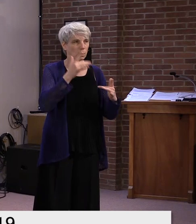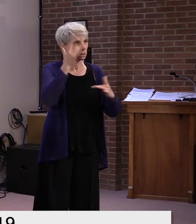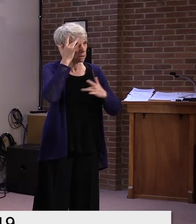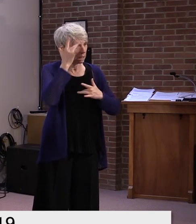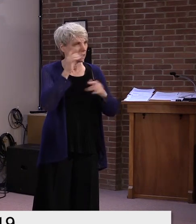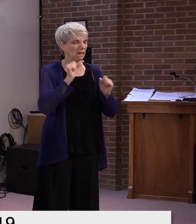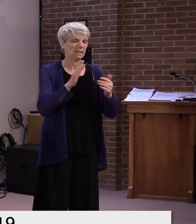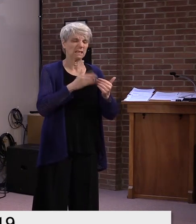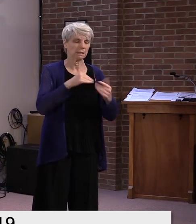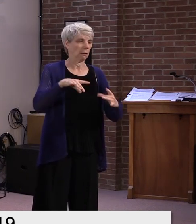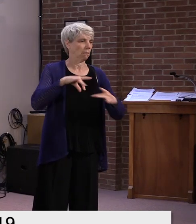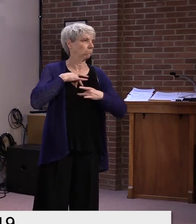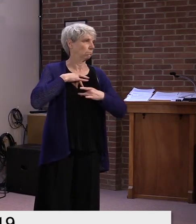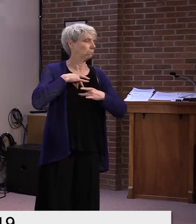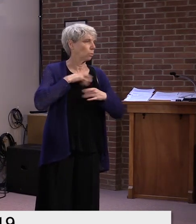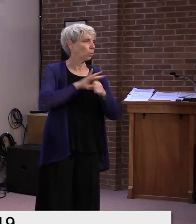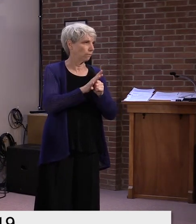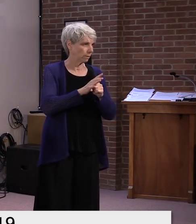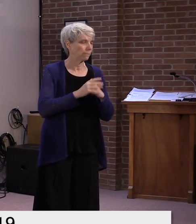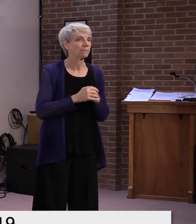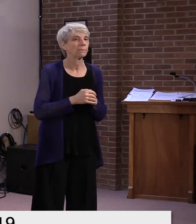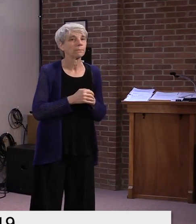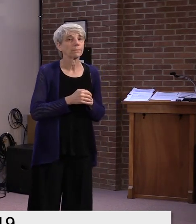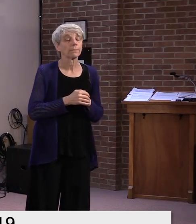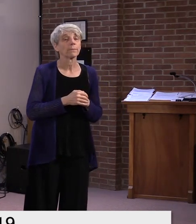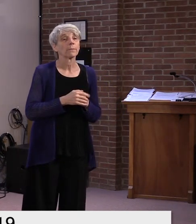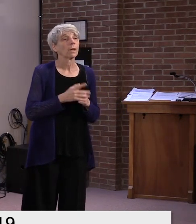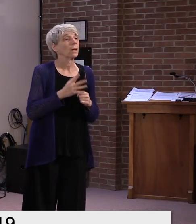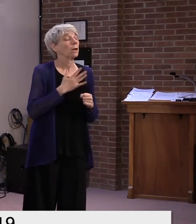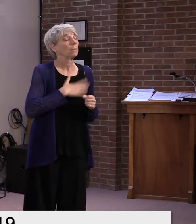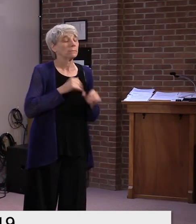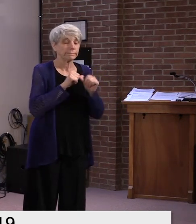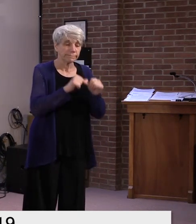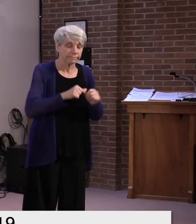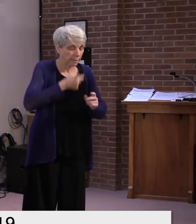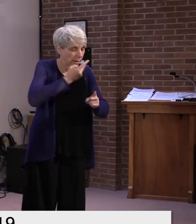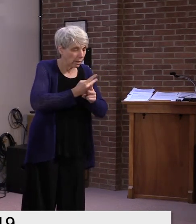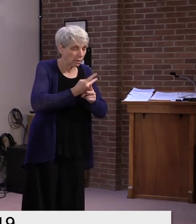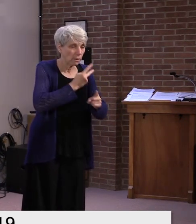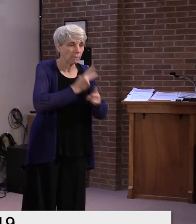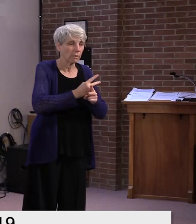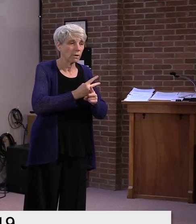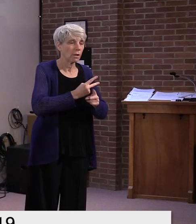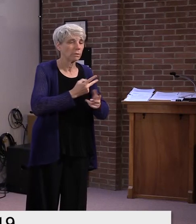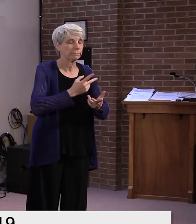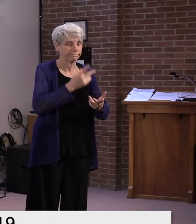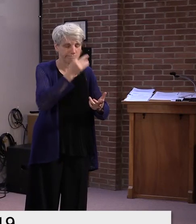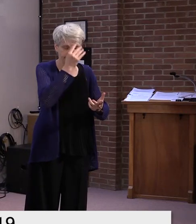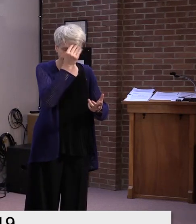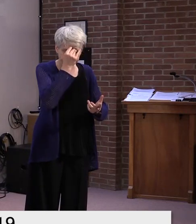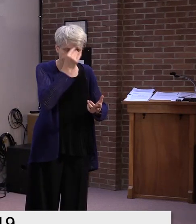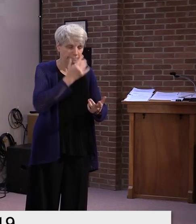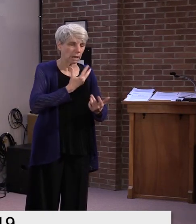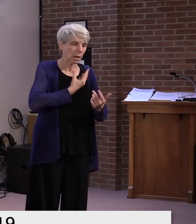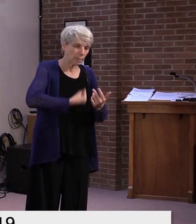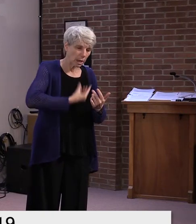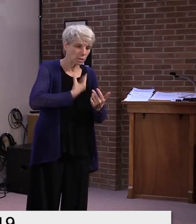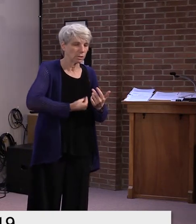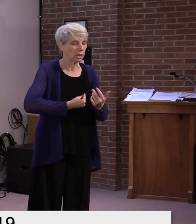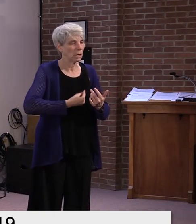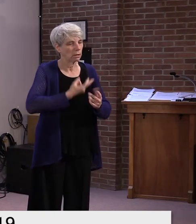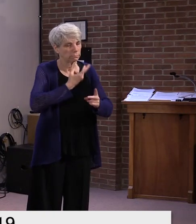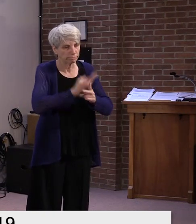But being careful, being compassionate, being vigilant is what we are striving to